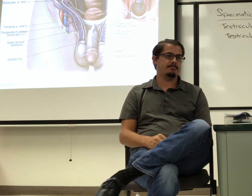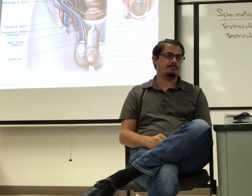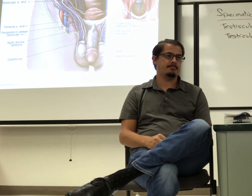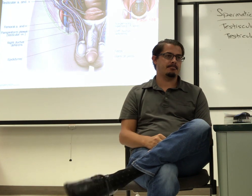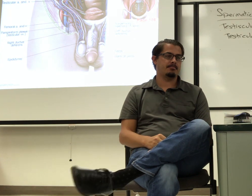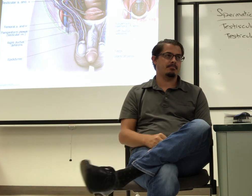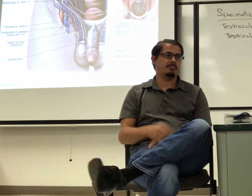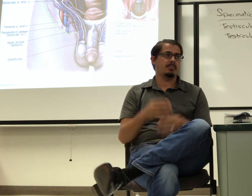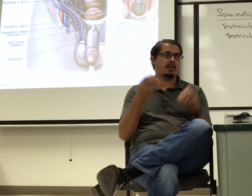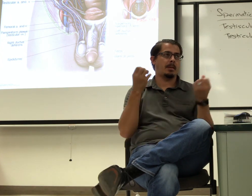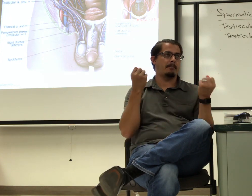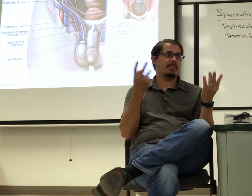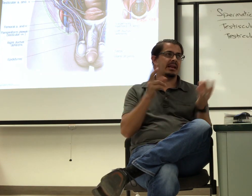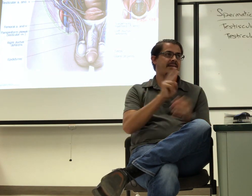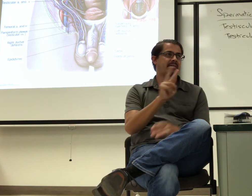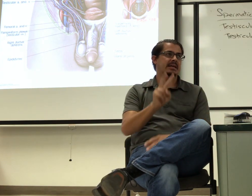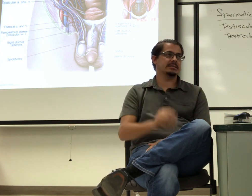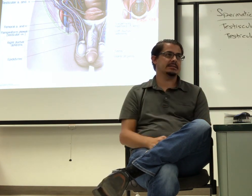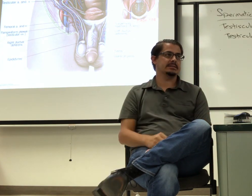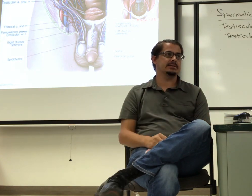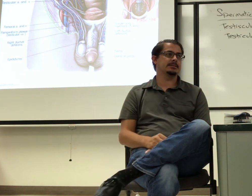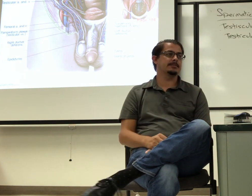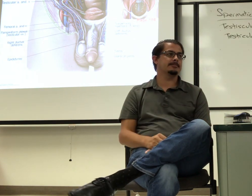Many veins.